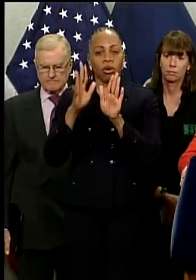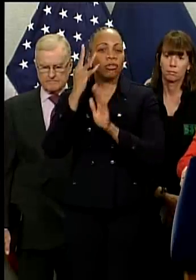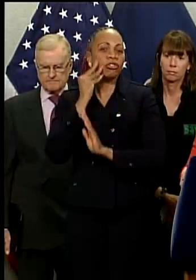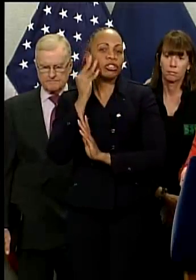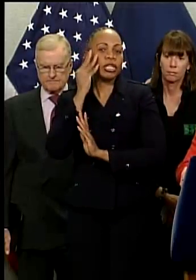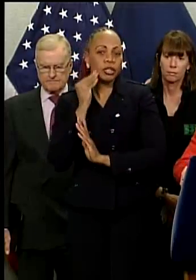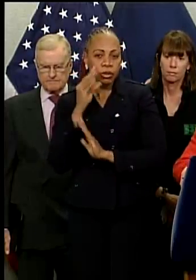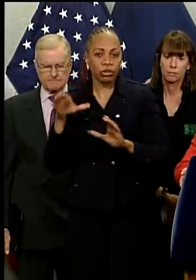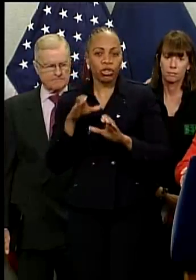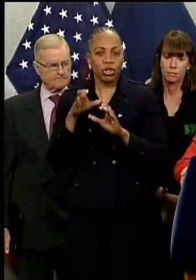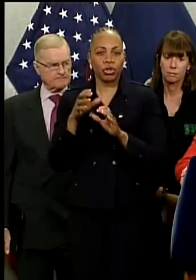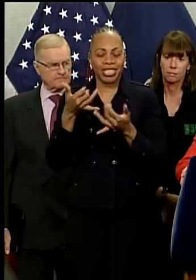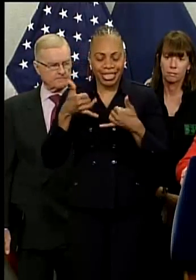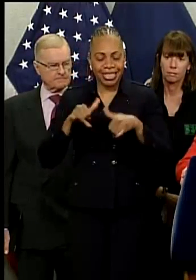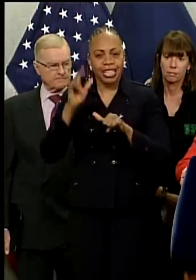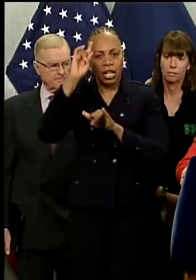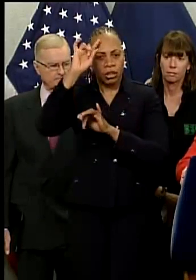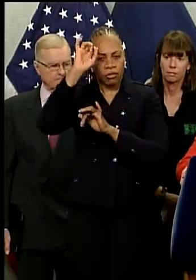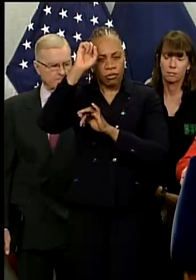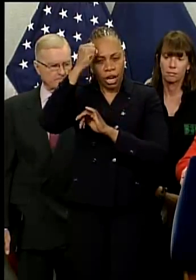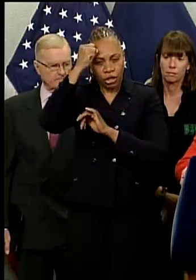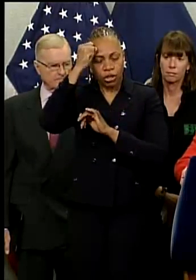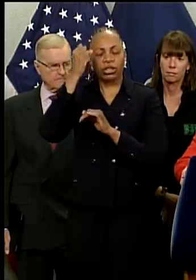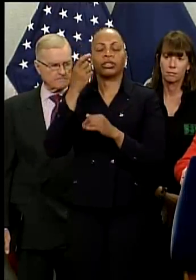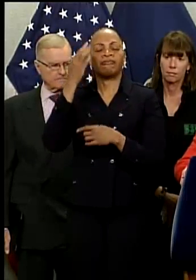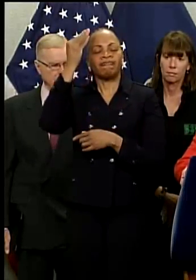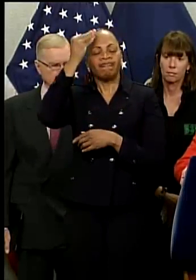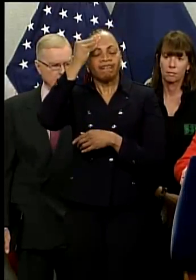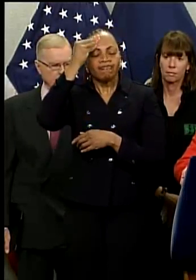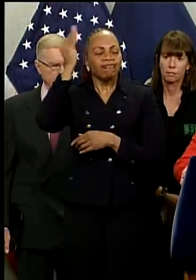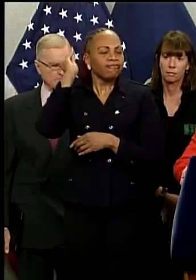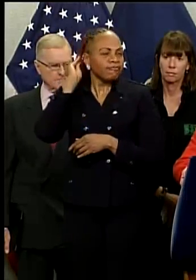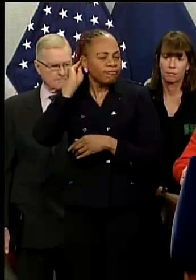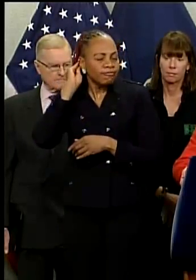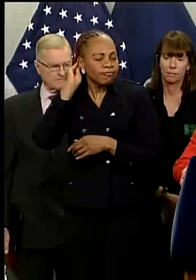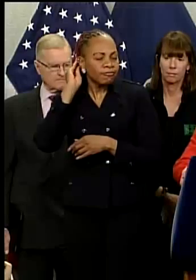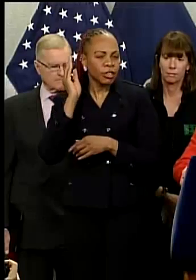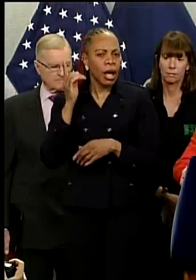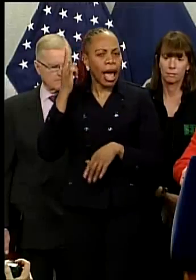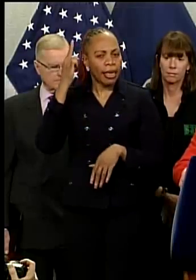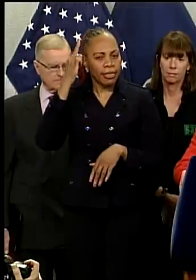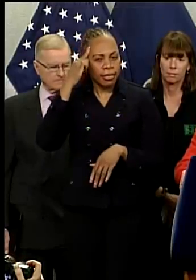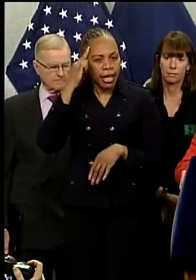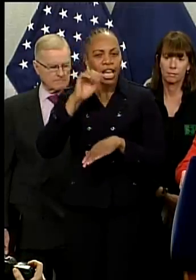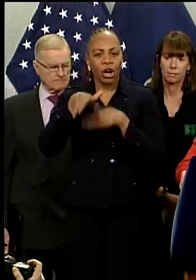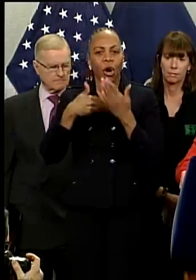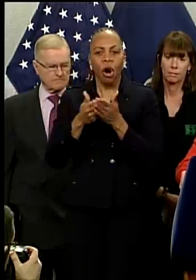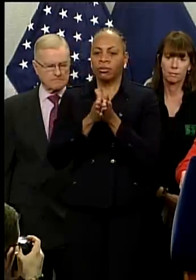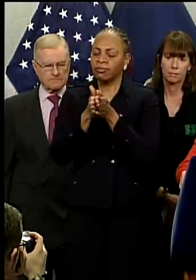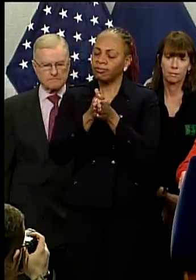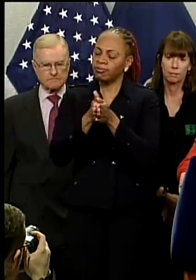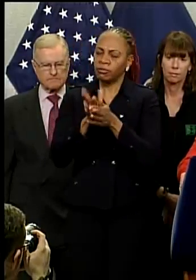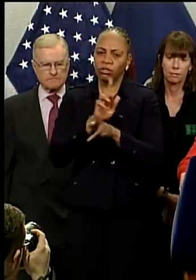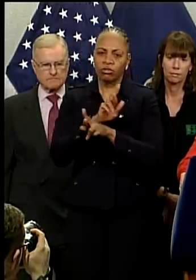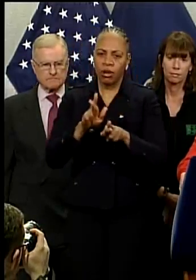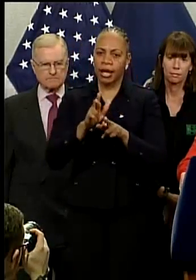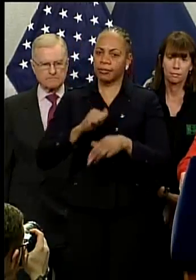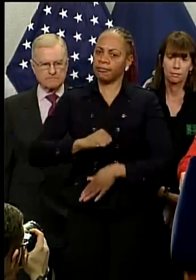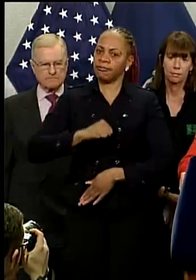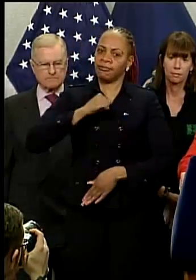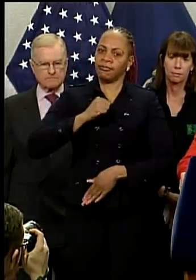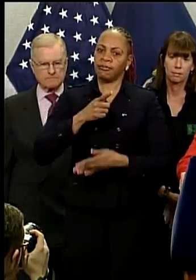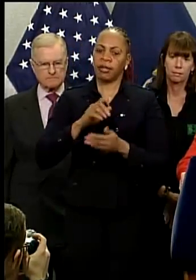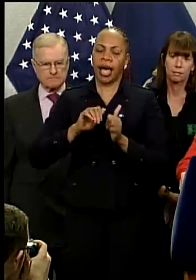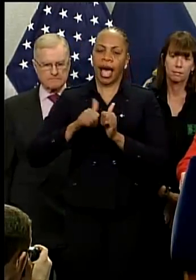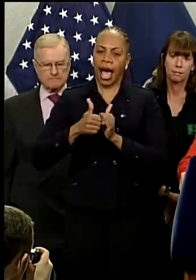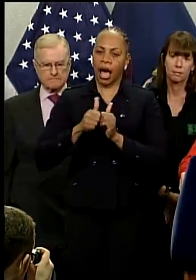in their minds, there's certainly some benefit in that. I think everybody's gung-ho. They take great pride in what they did.